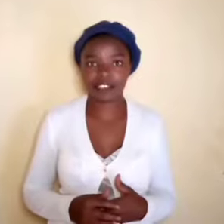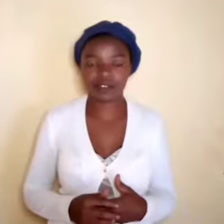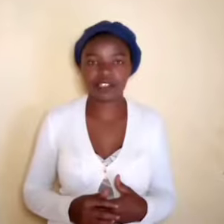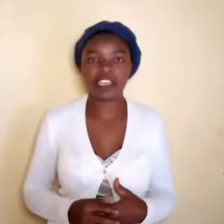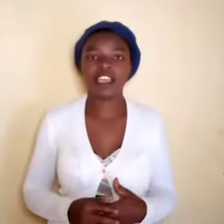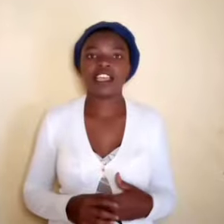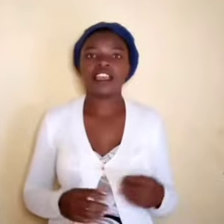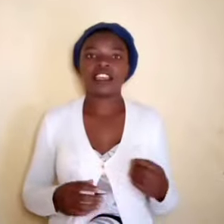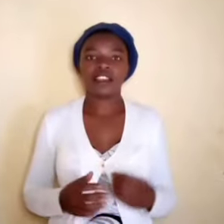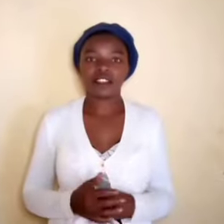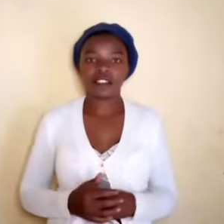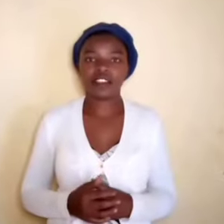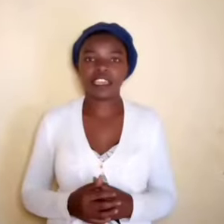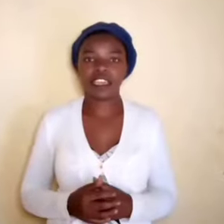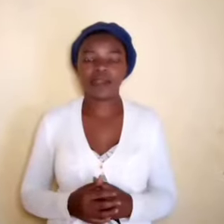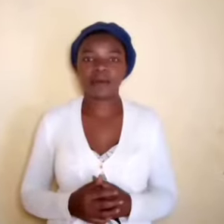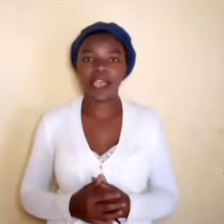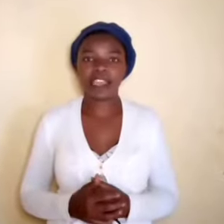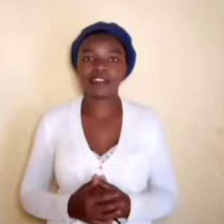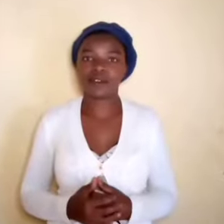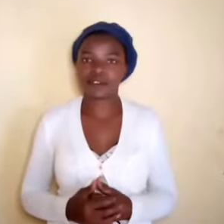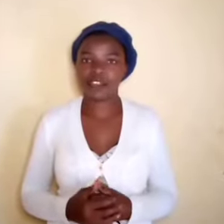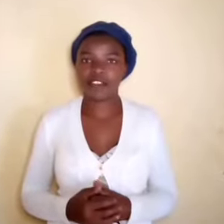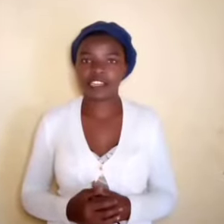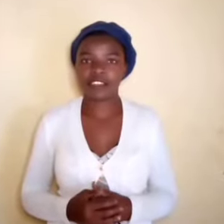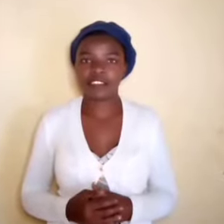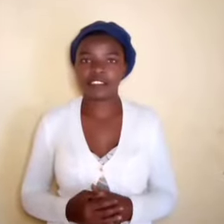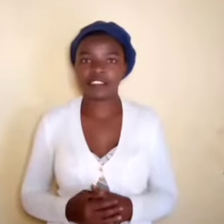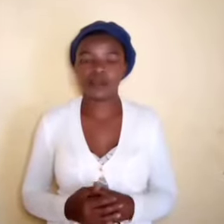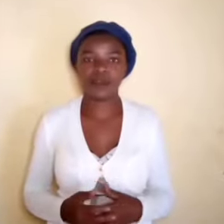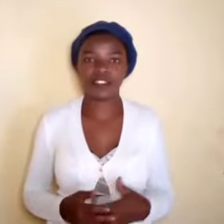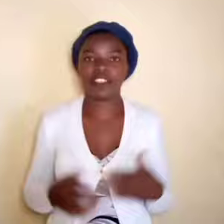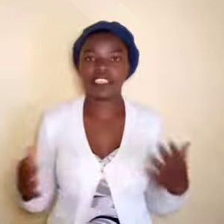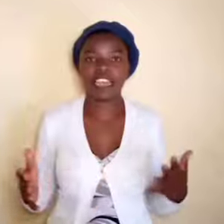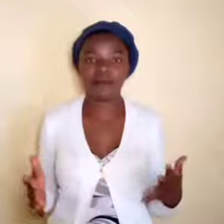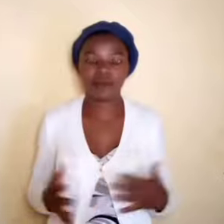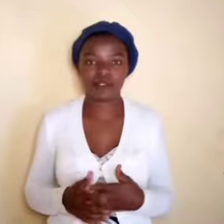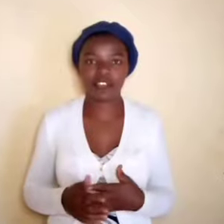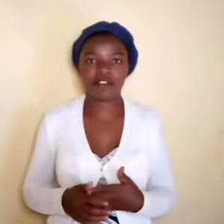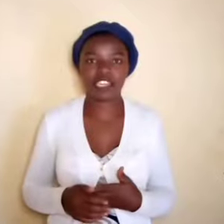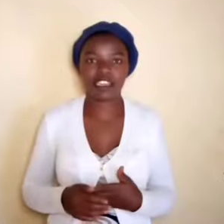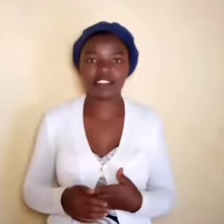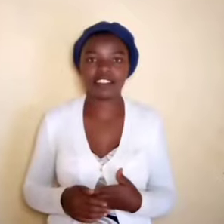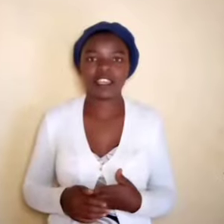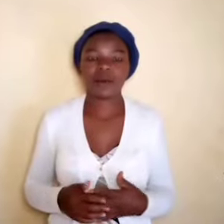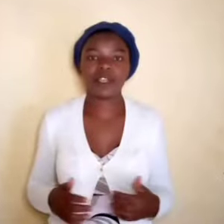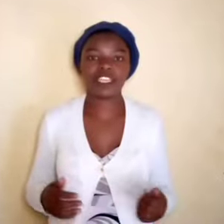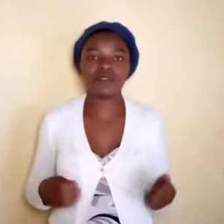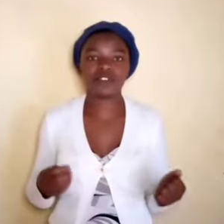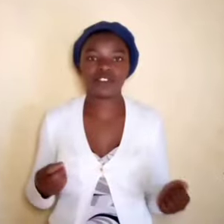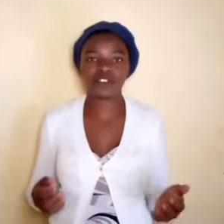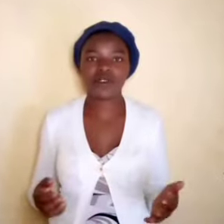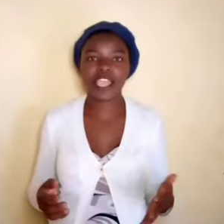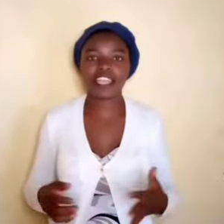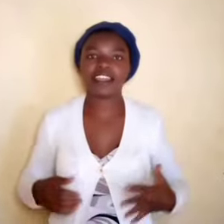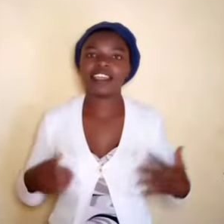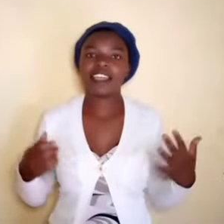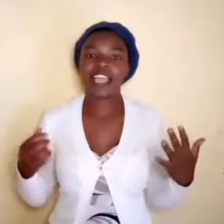reason. The word coronavirus or the term coronavirus. when it was new and